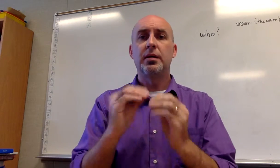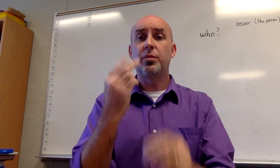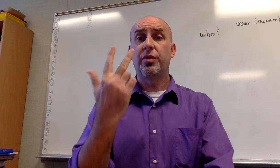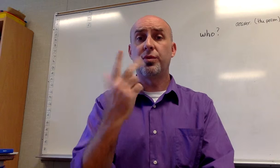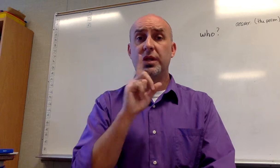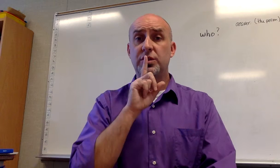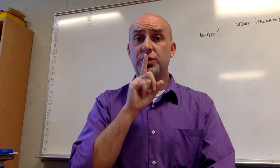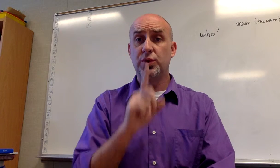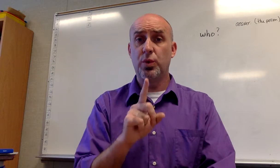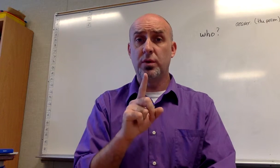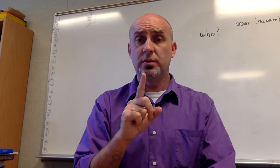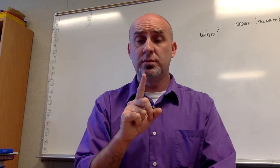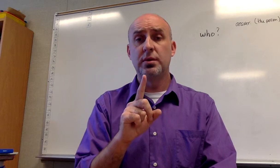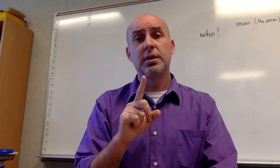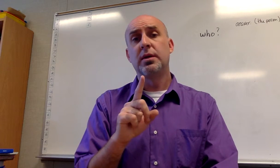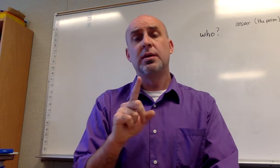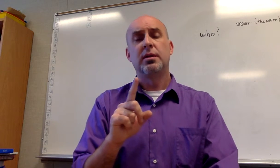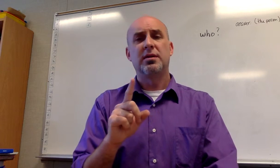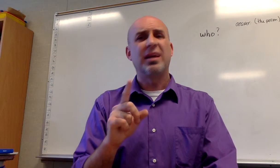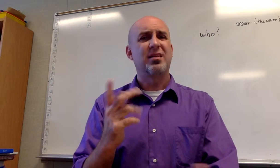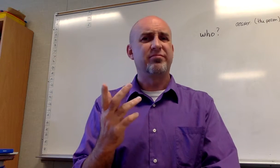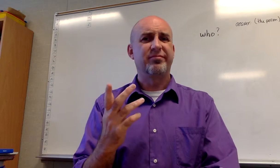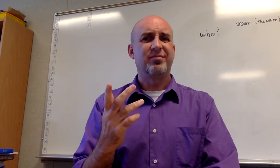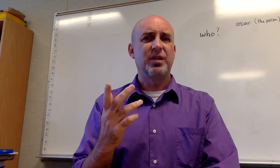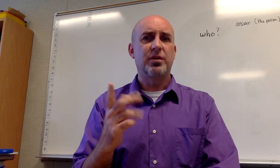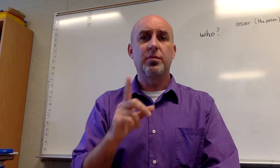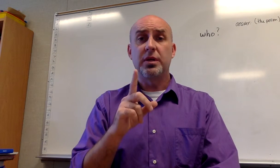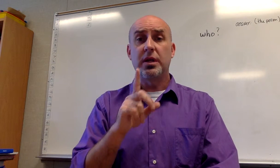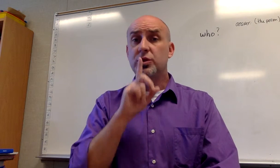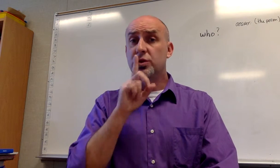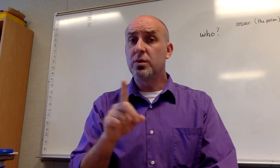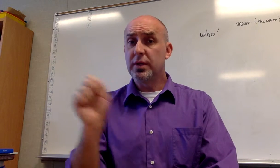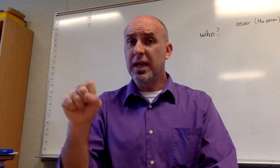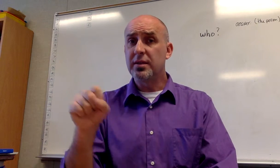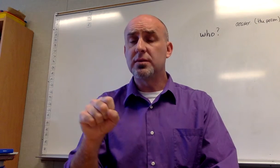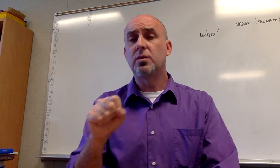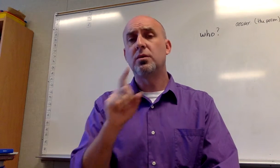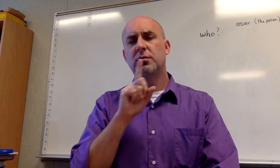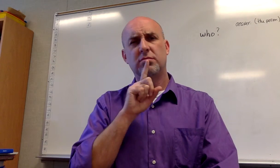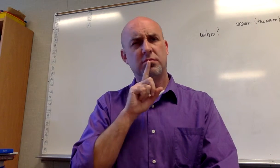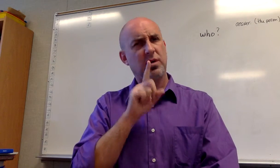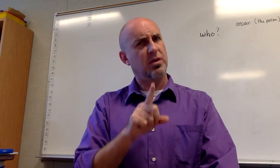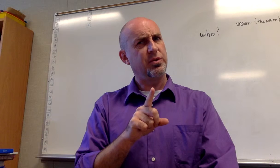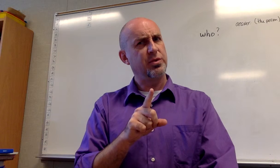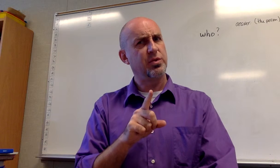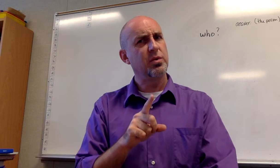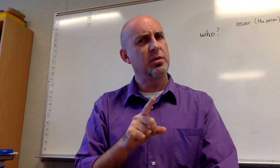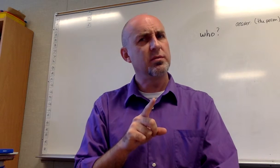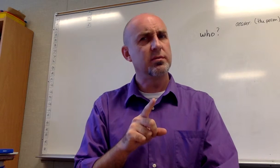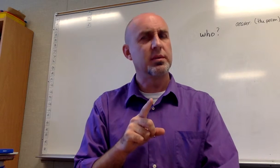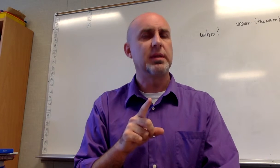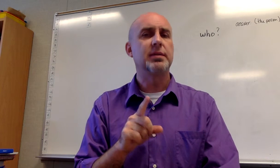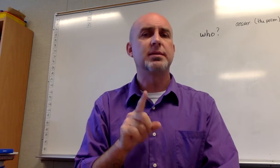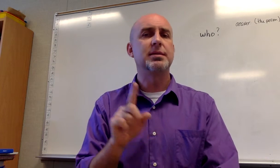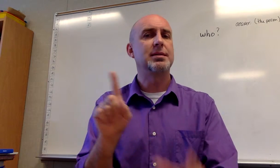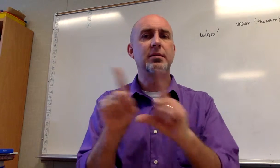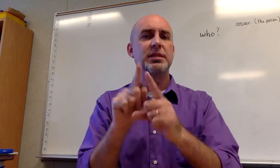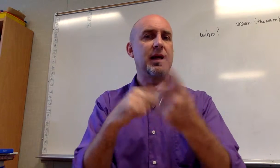Number 3 is sure, like, can be like sure, yes, or are you sure? And it's the same sign